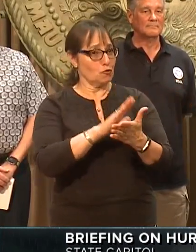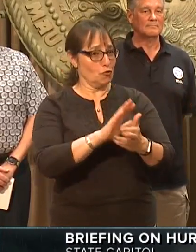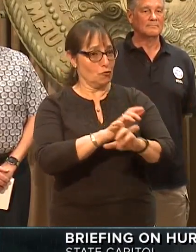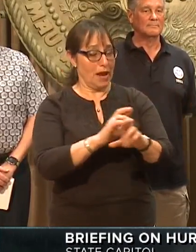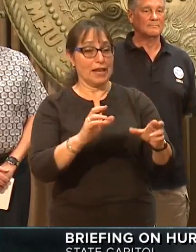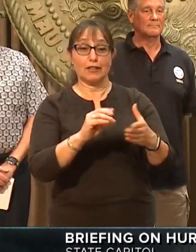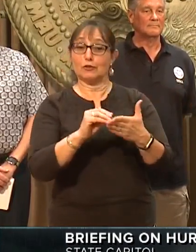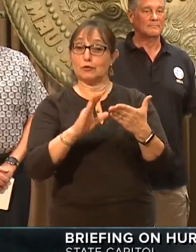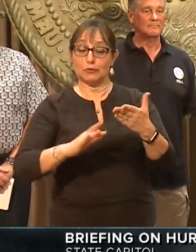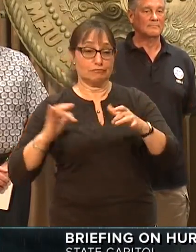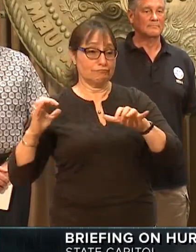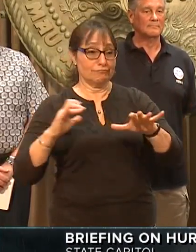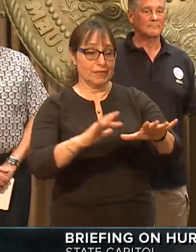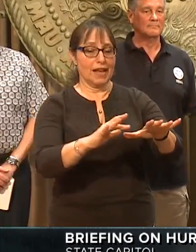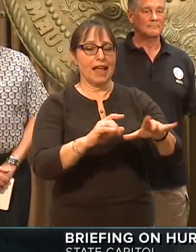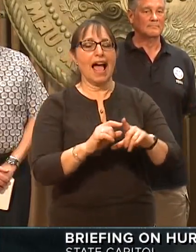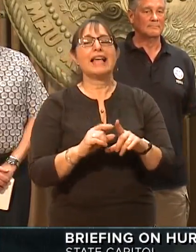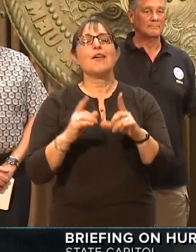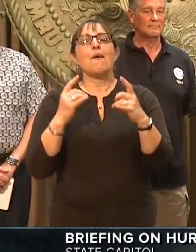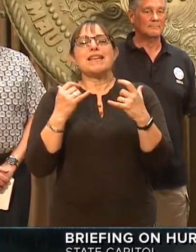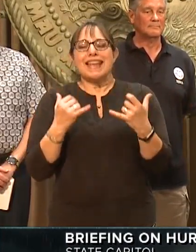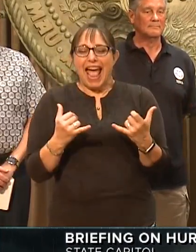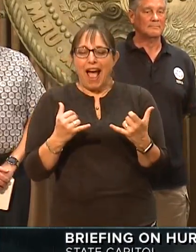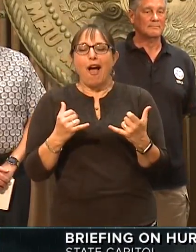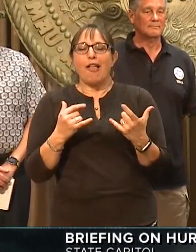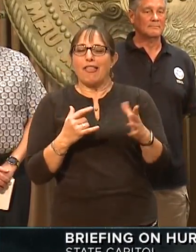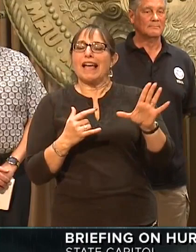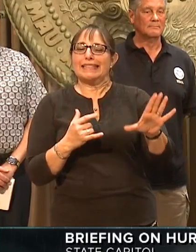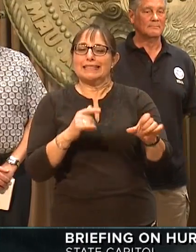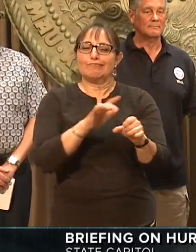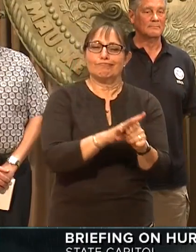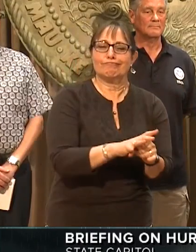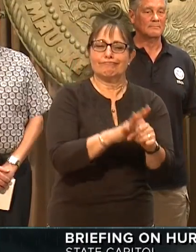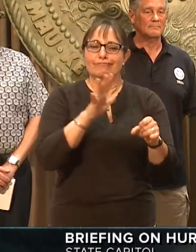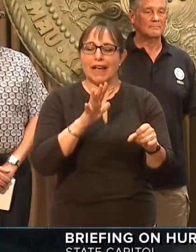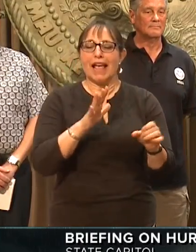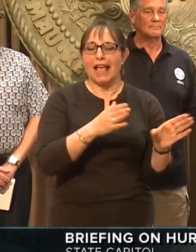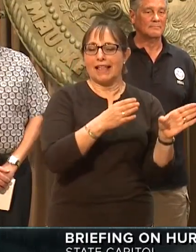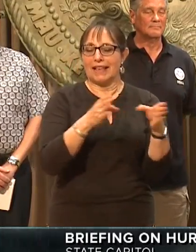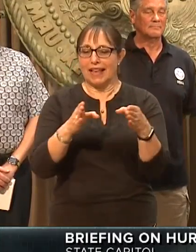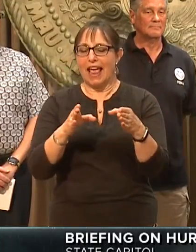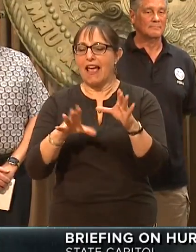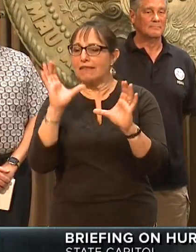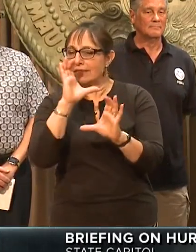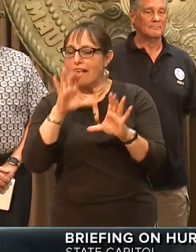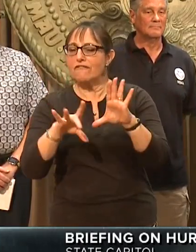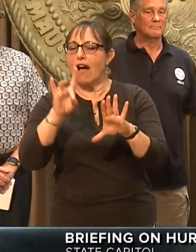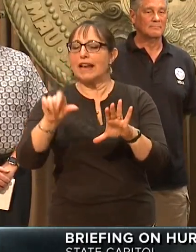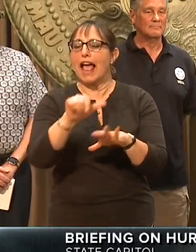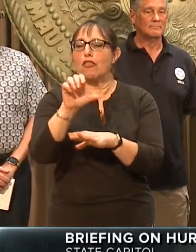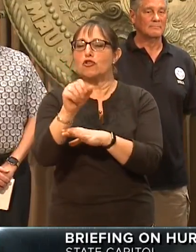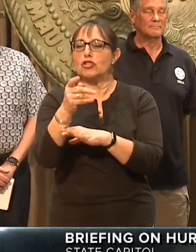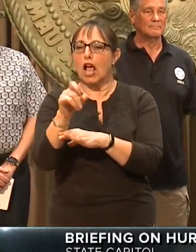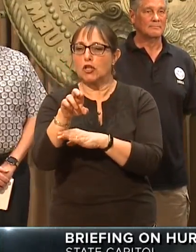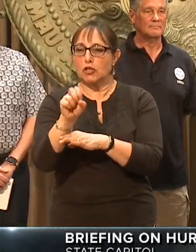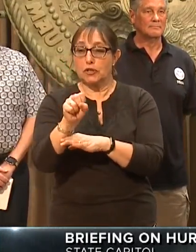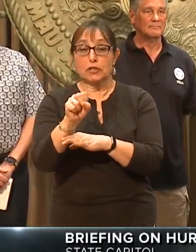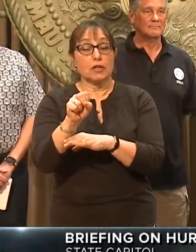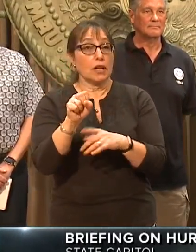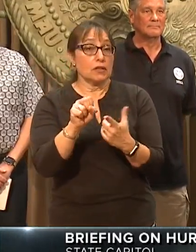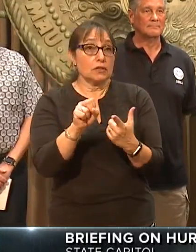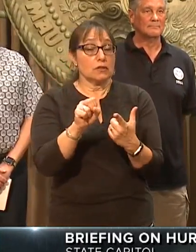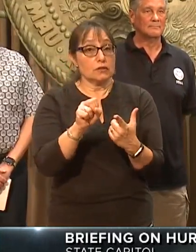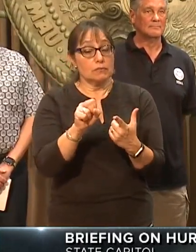the students to come back in. This time, we thought we'd try to relieve some of that pressure. But it does lead to the question, should these shelters be necessary